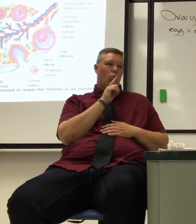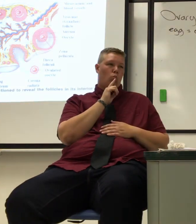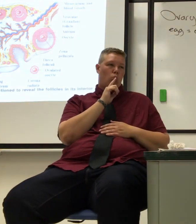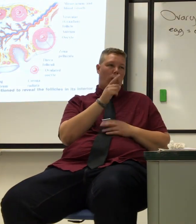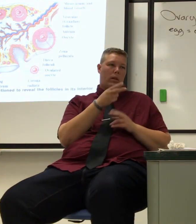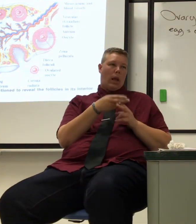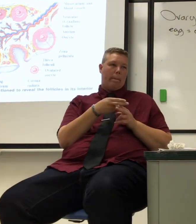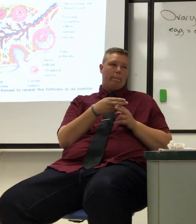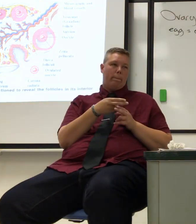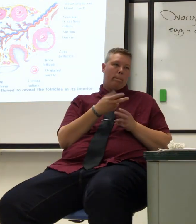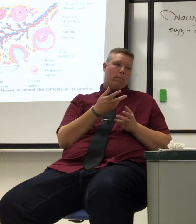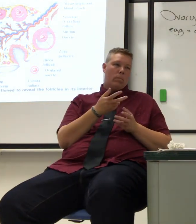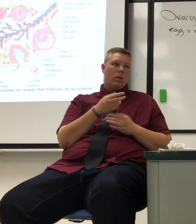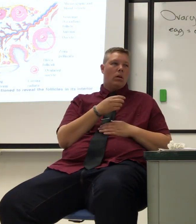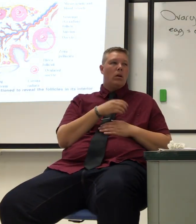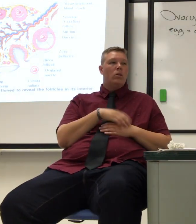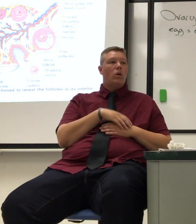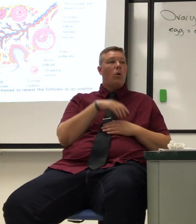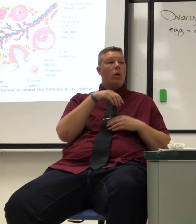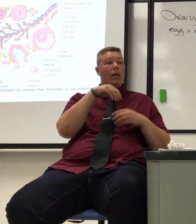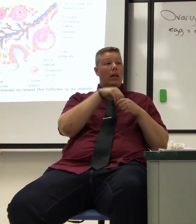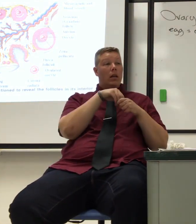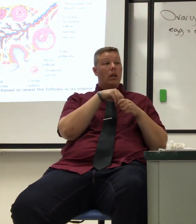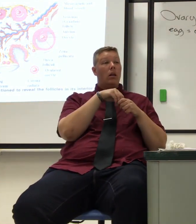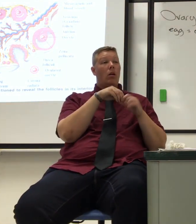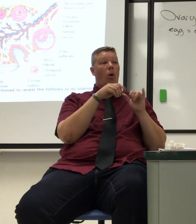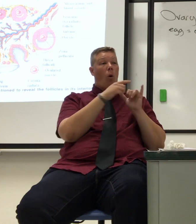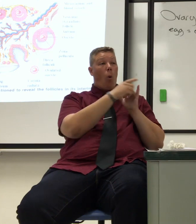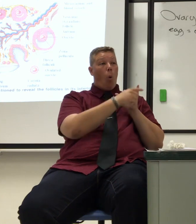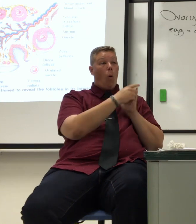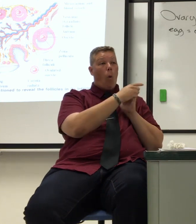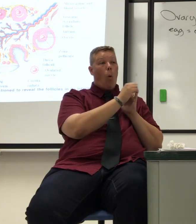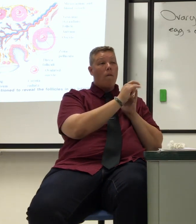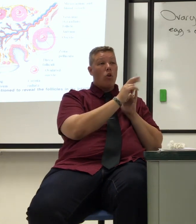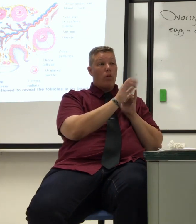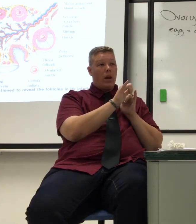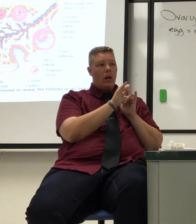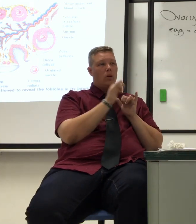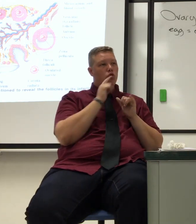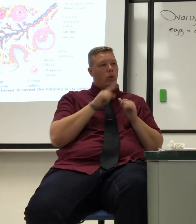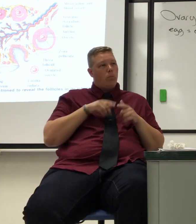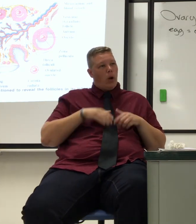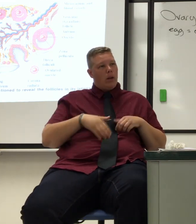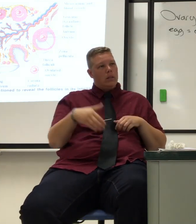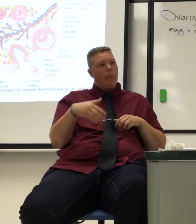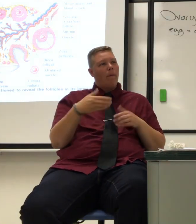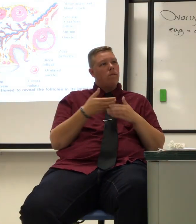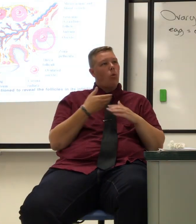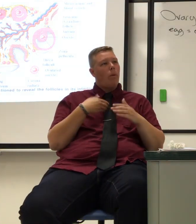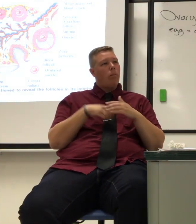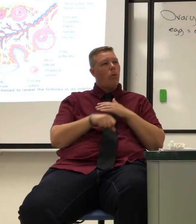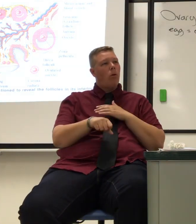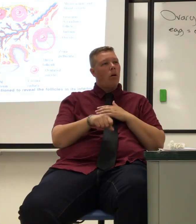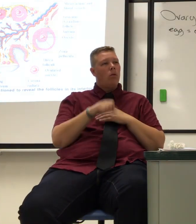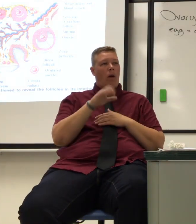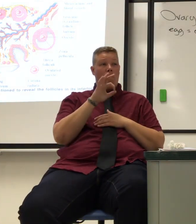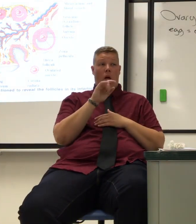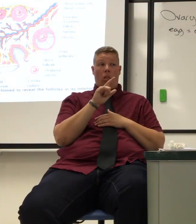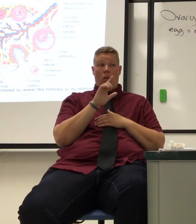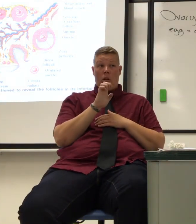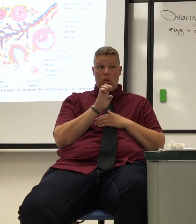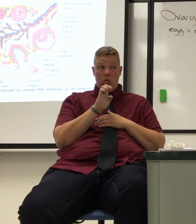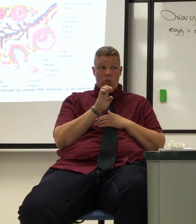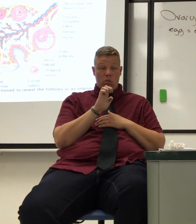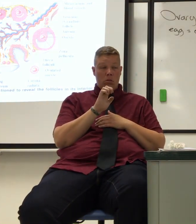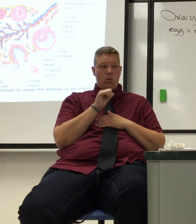In the ovary, during pregnancy, before a female is even born, what's happening is you don't have follicles yet,